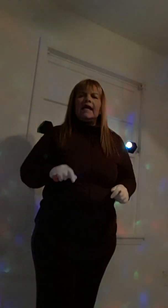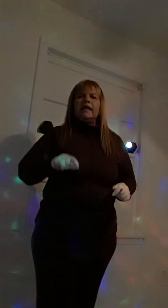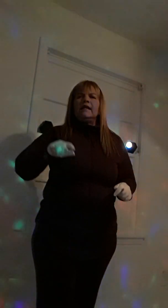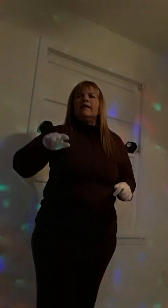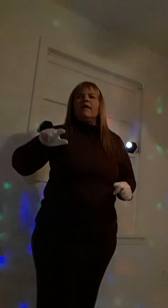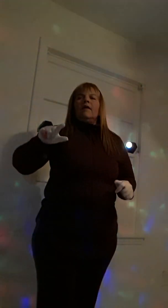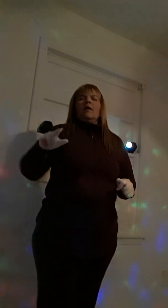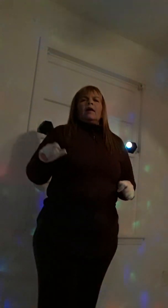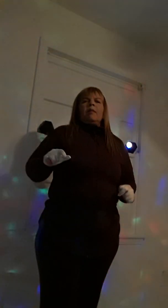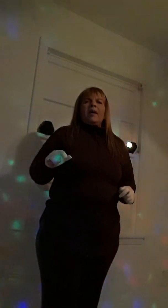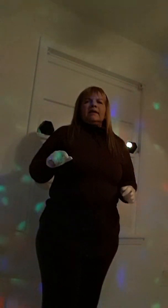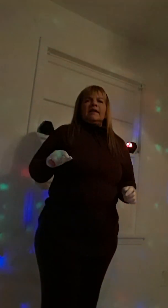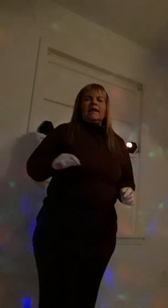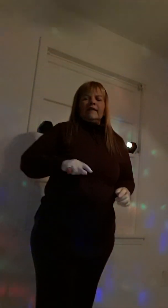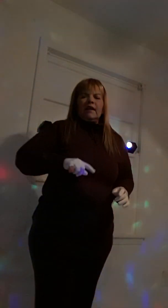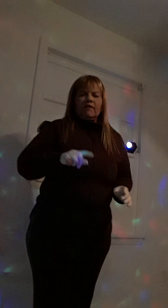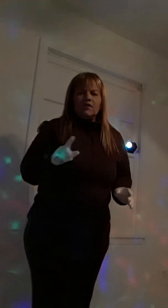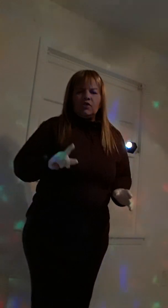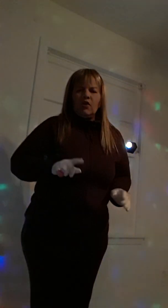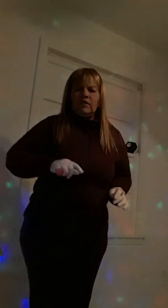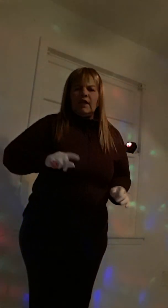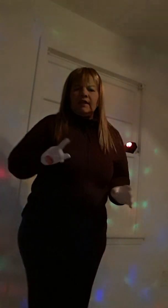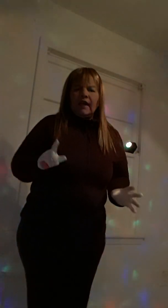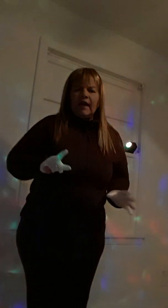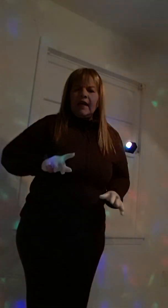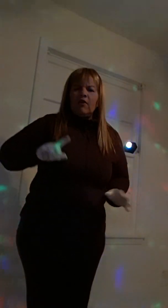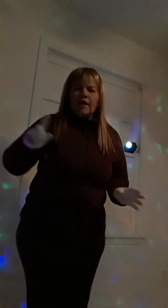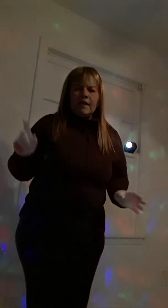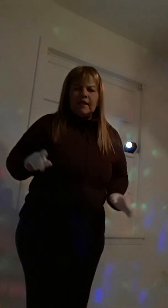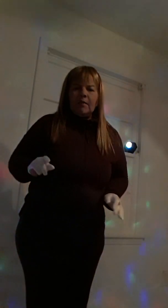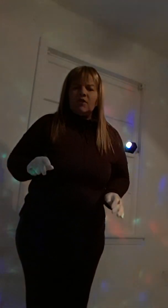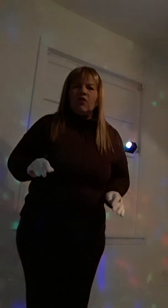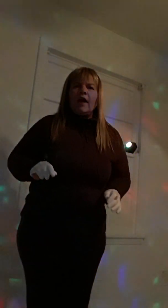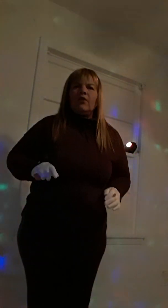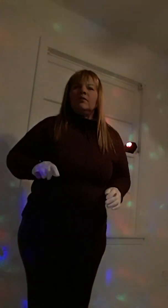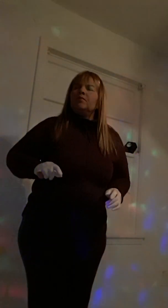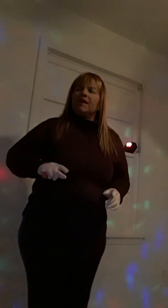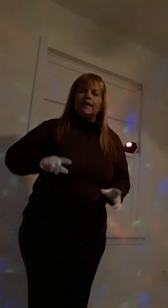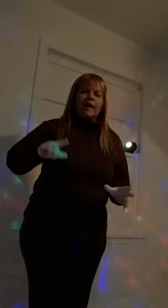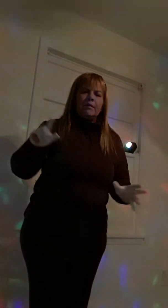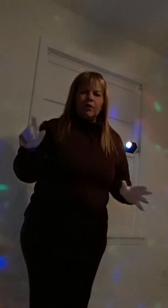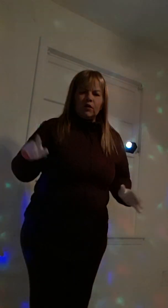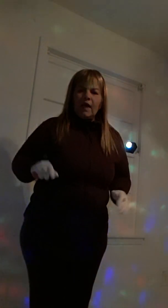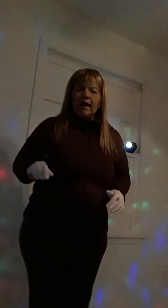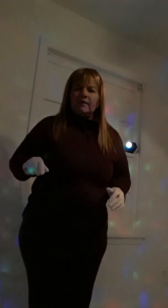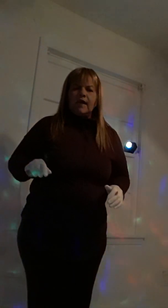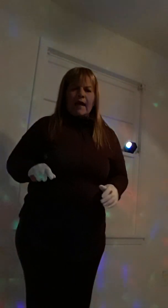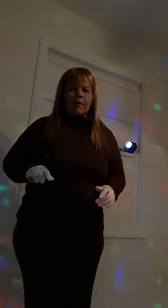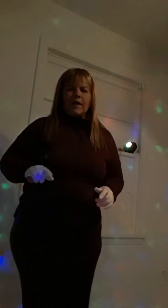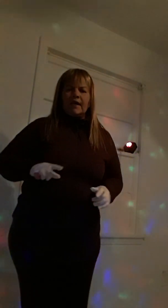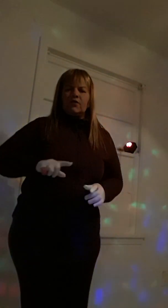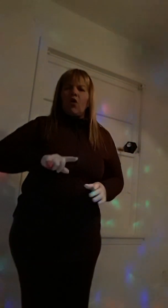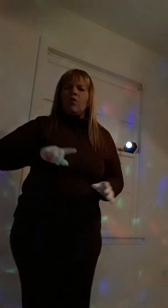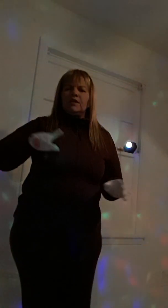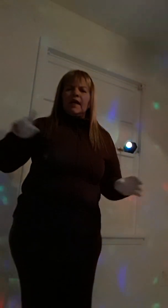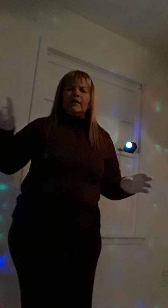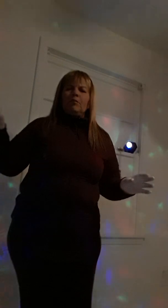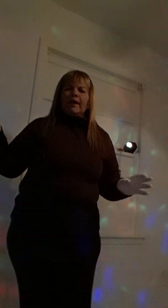tienen, aparte de la televisión, del internet, lo que les he mencionado, está la biblioteca, the library has always had